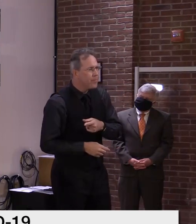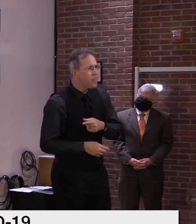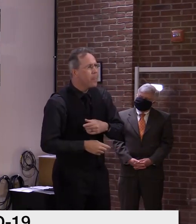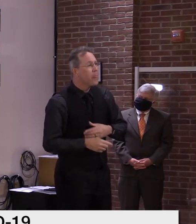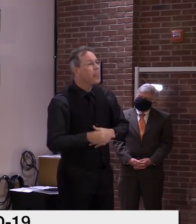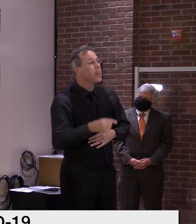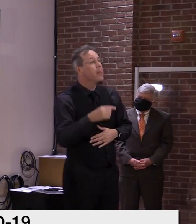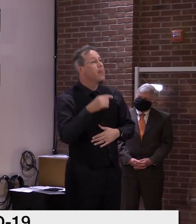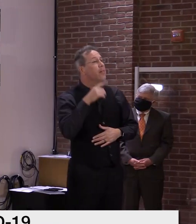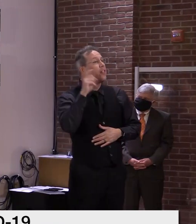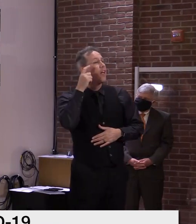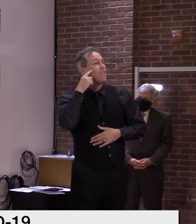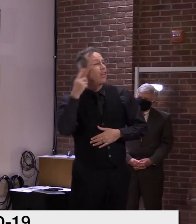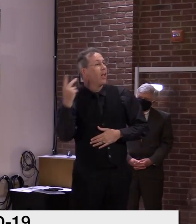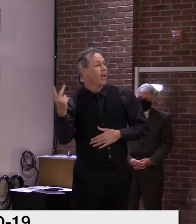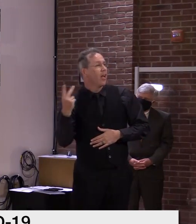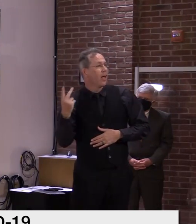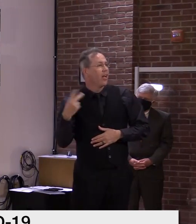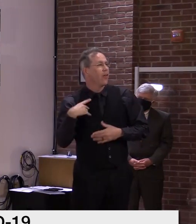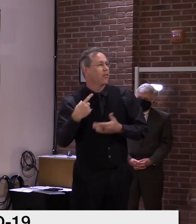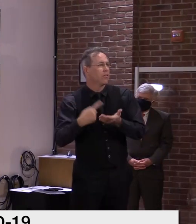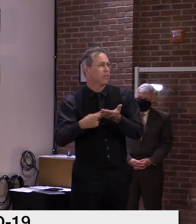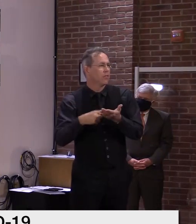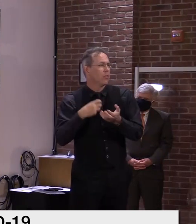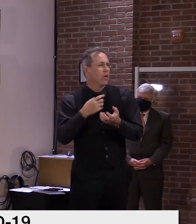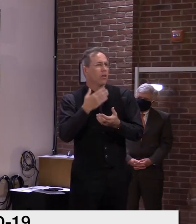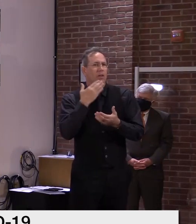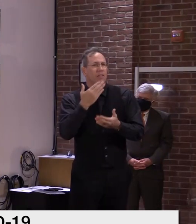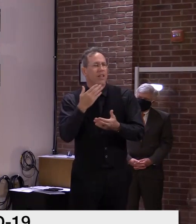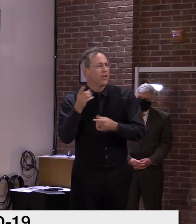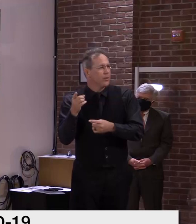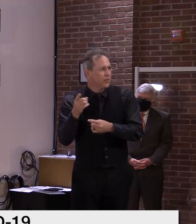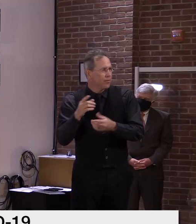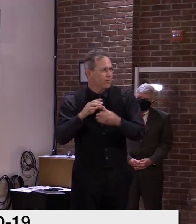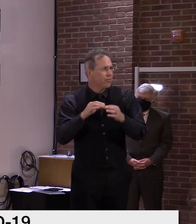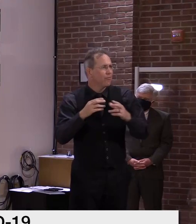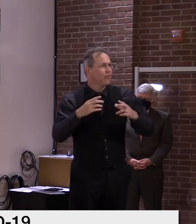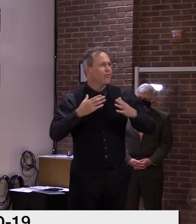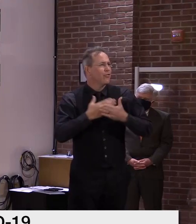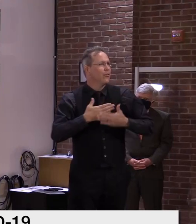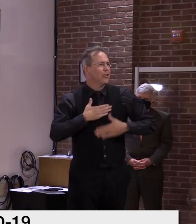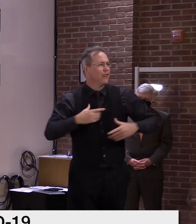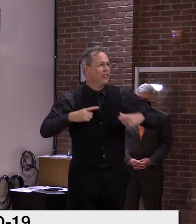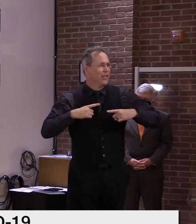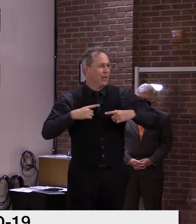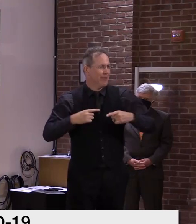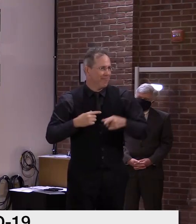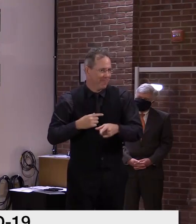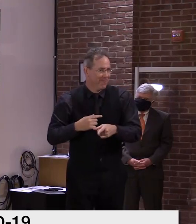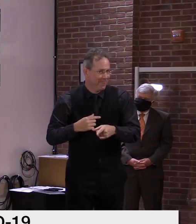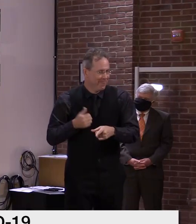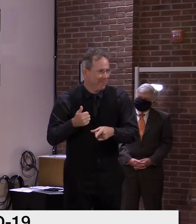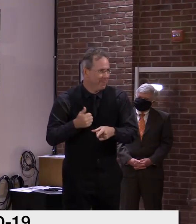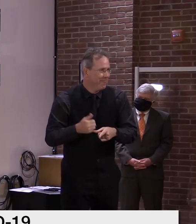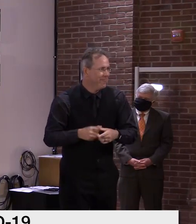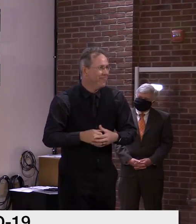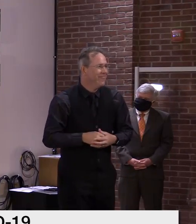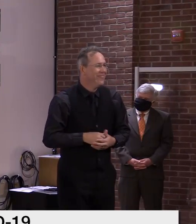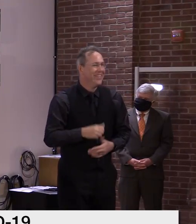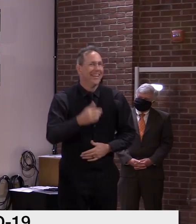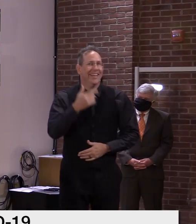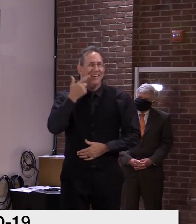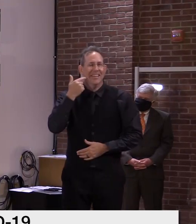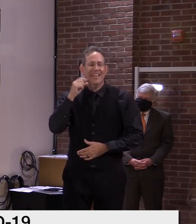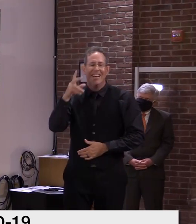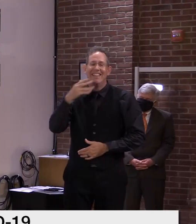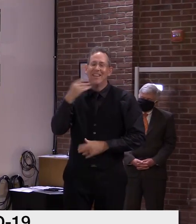congratulating you on your retirement and say job well done. Thank you. With